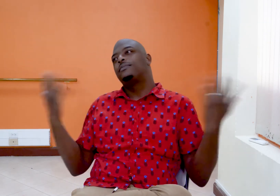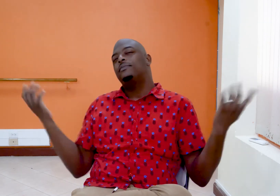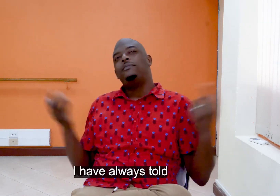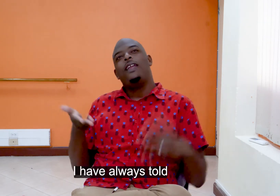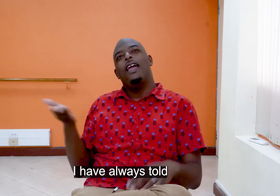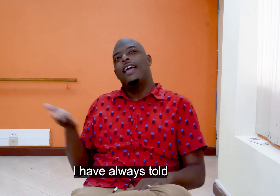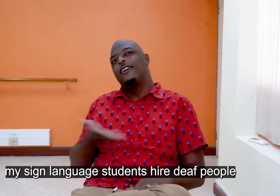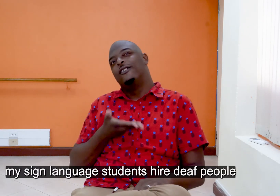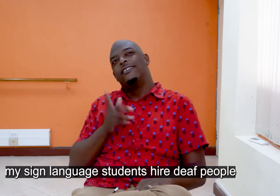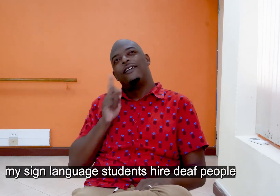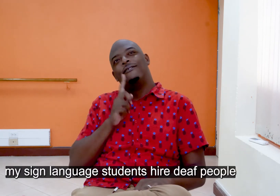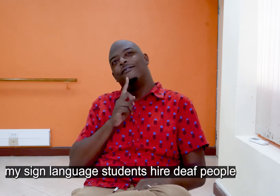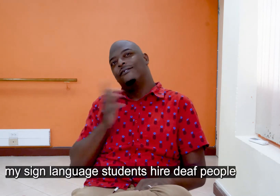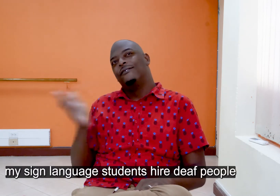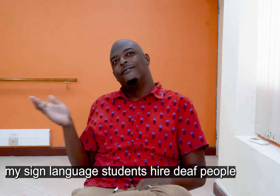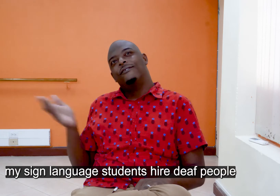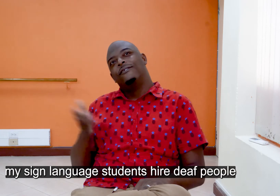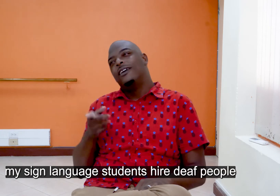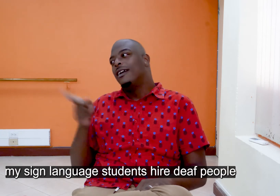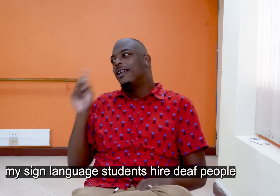I've always told my sign language students, hire deaf people,